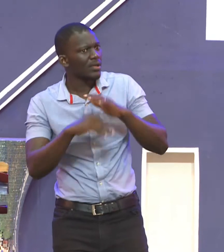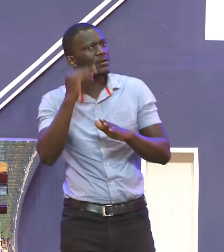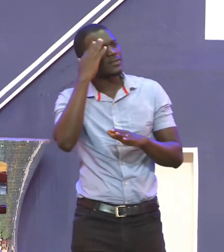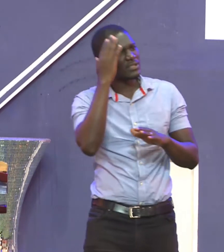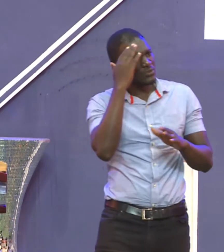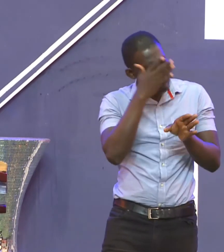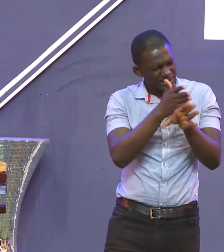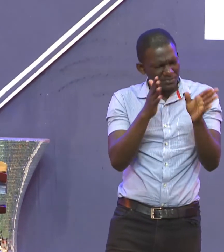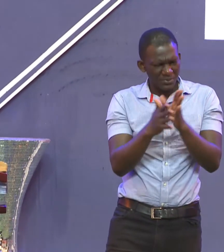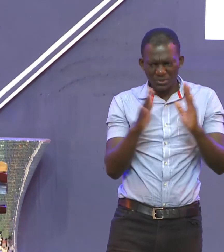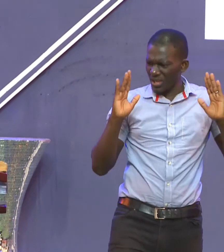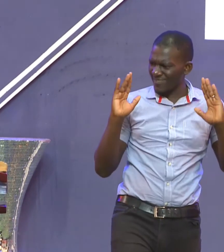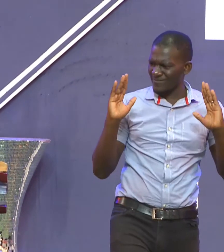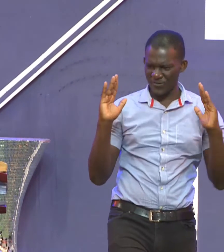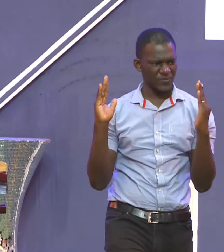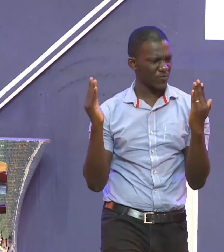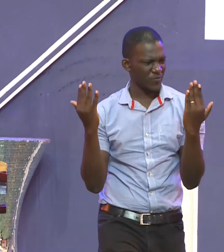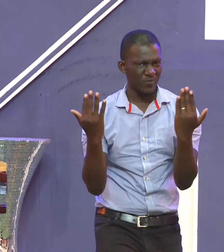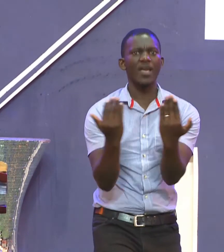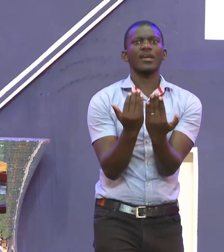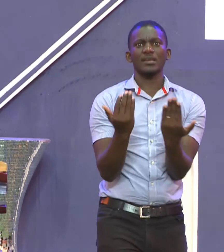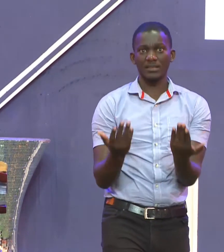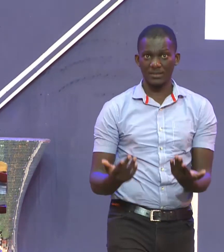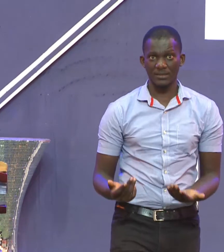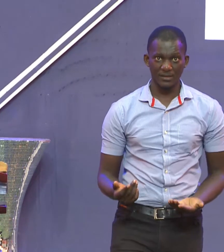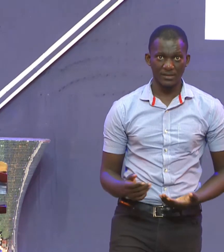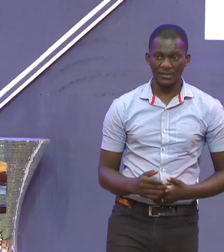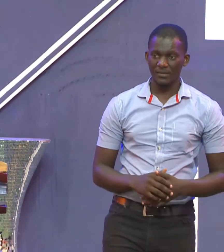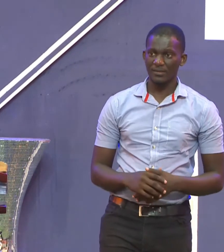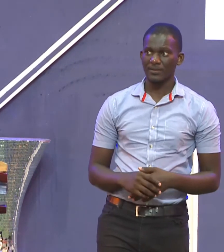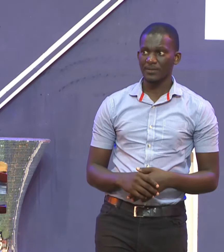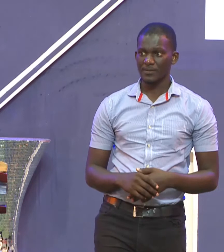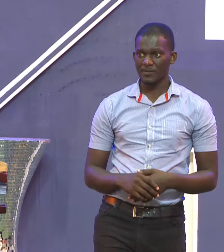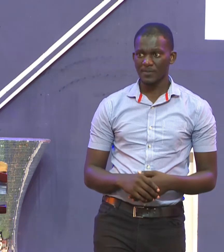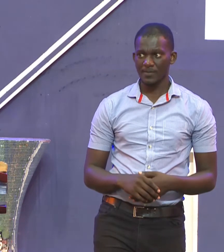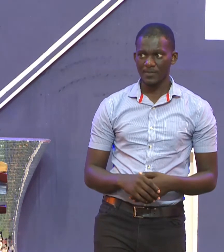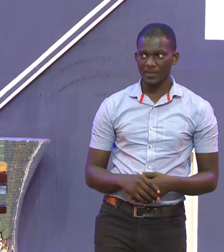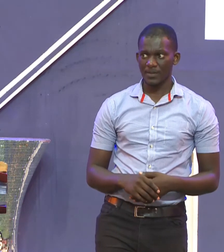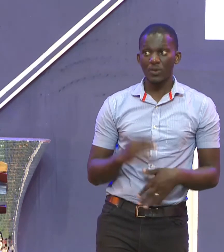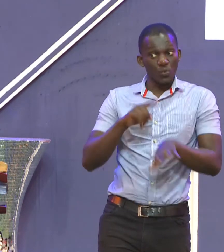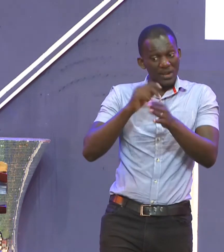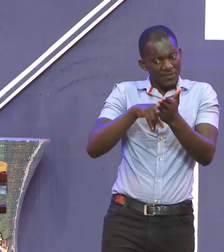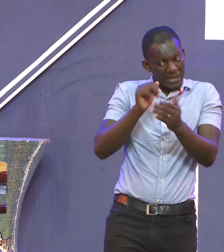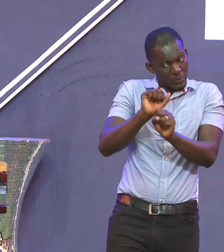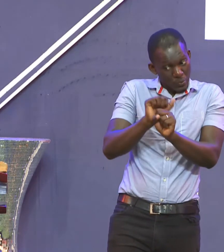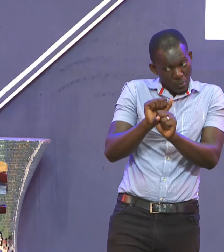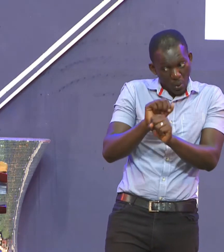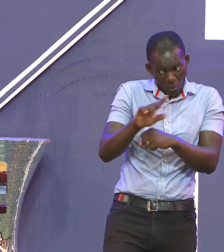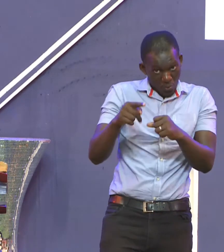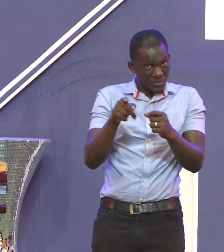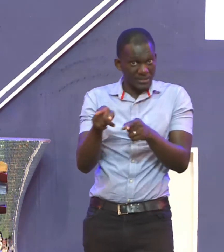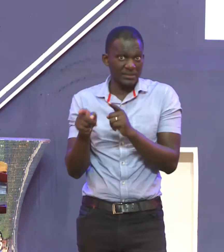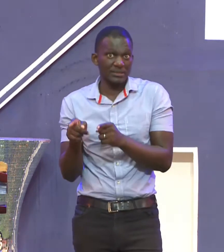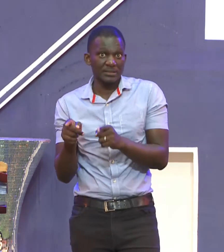bimuzimba ko lukomera. Little they didn't know that it was putting and building a hedge around his life. Kati watabikola. So when he does not do